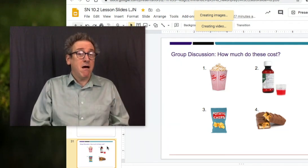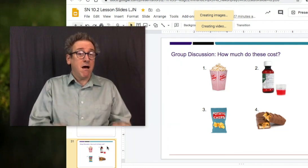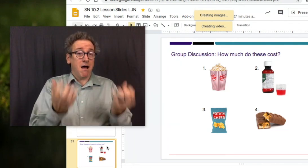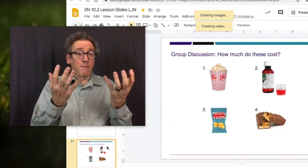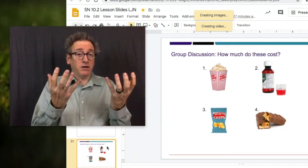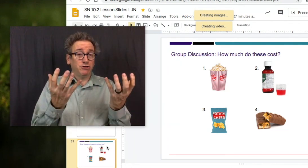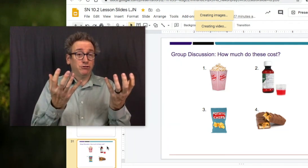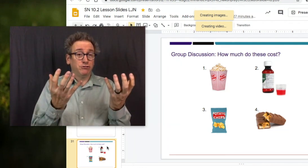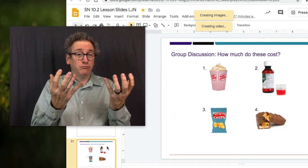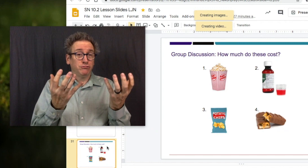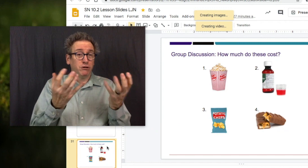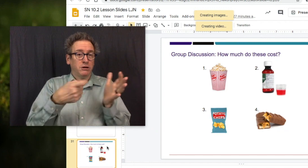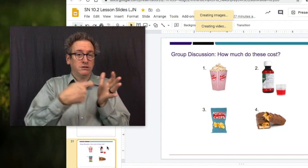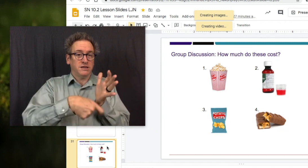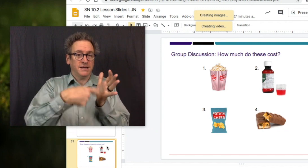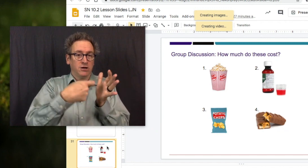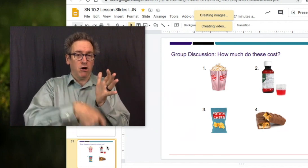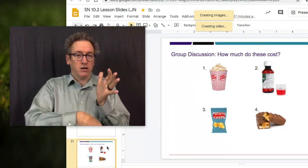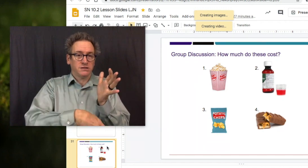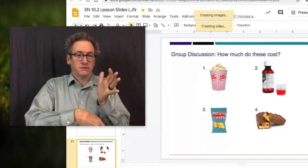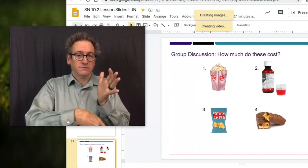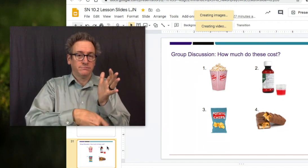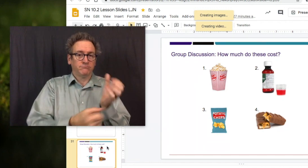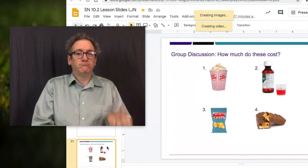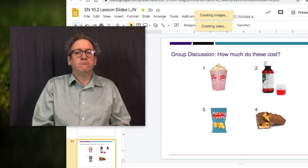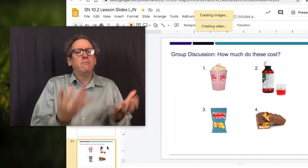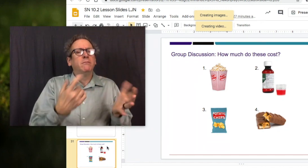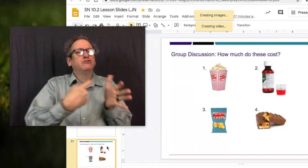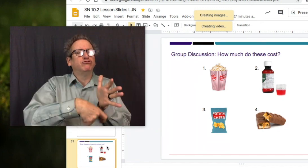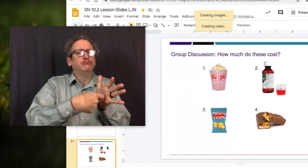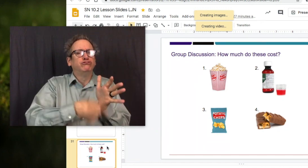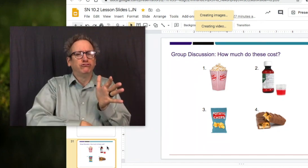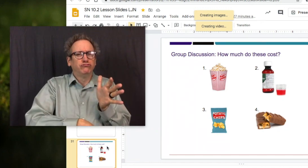again, how much does it cost?